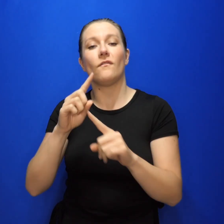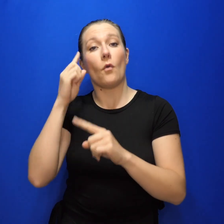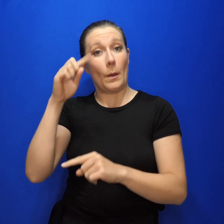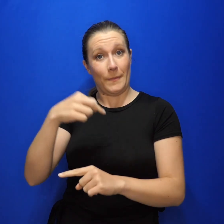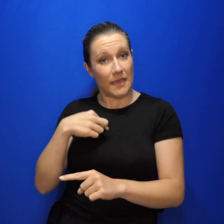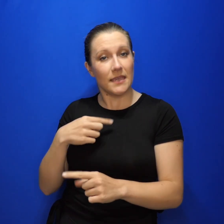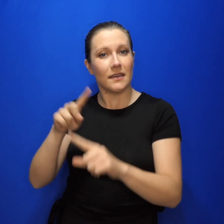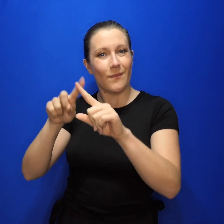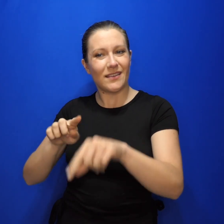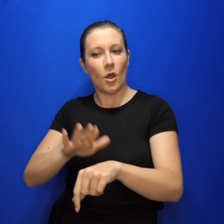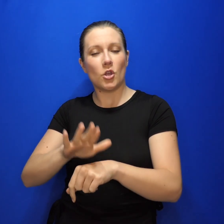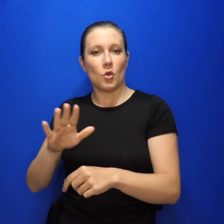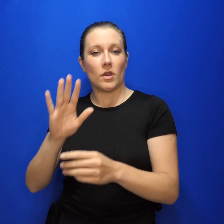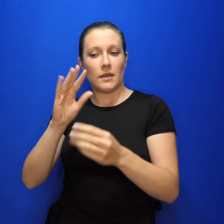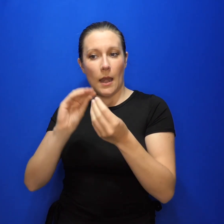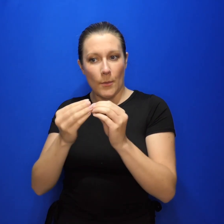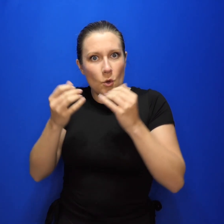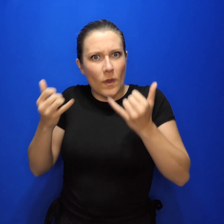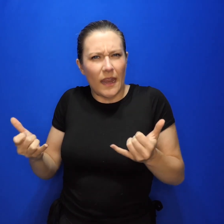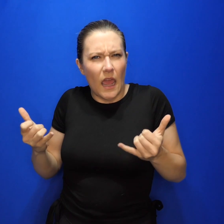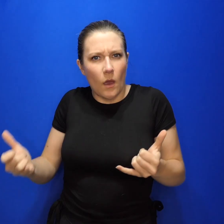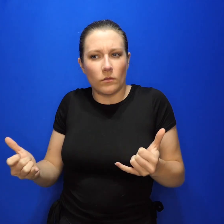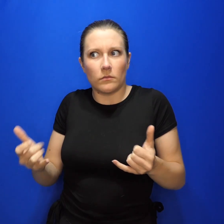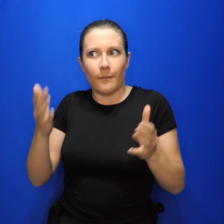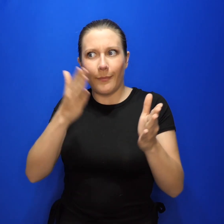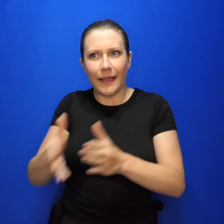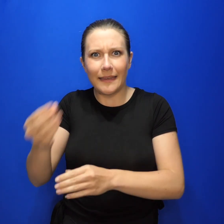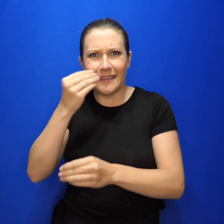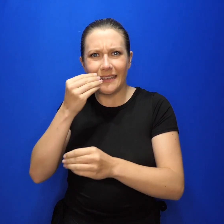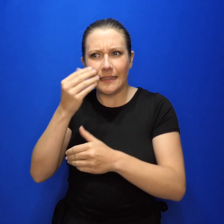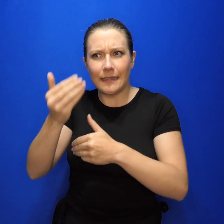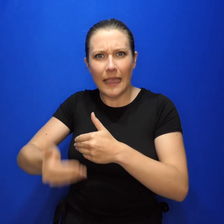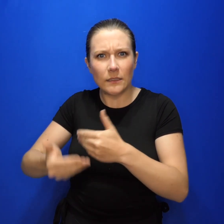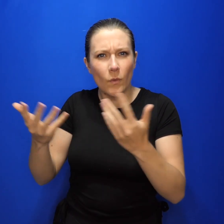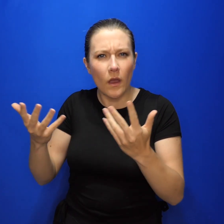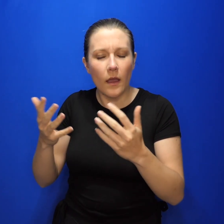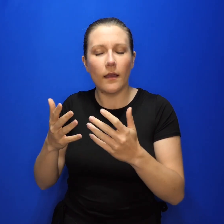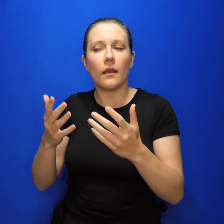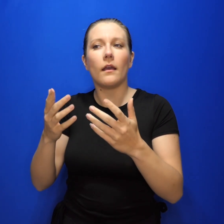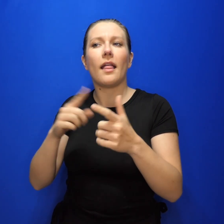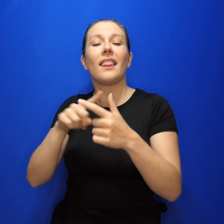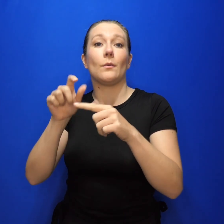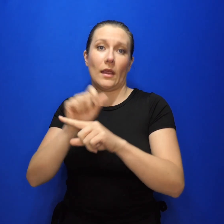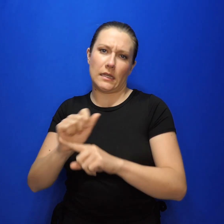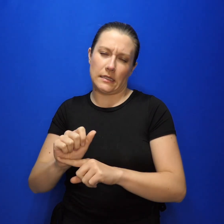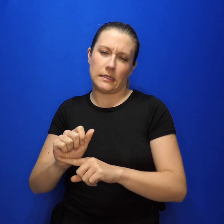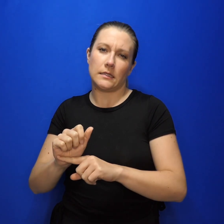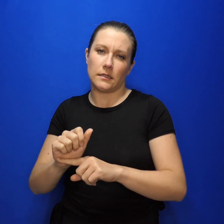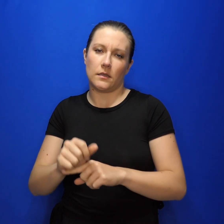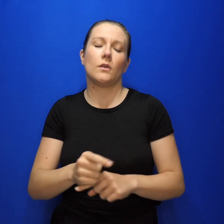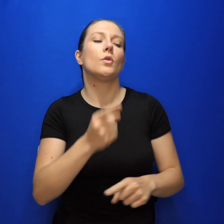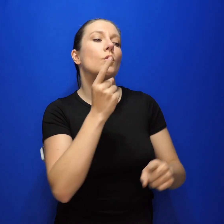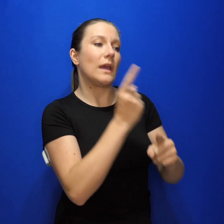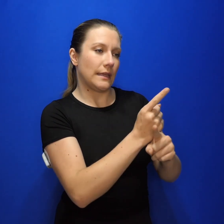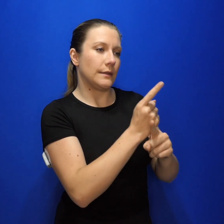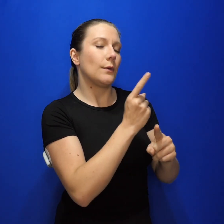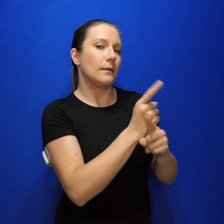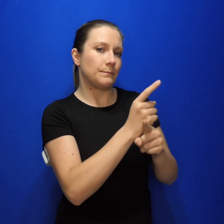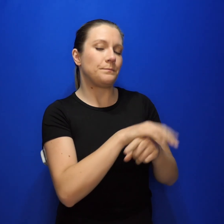with where your blood sugar is at the moment, what it is you're going to eat next, and then you got to practice. Right. If